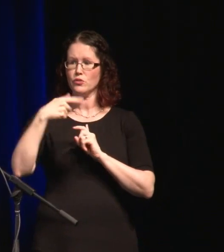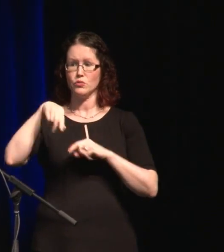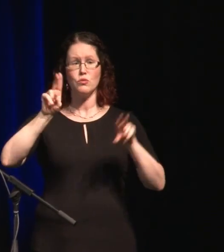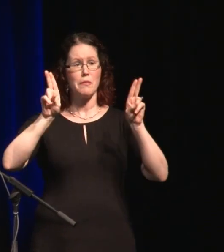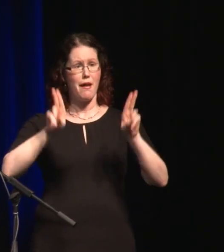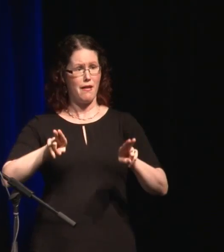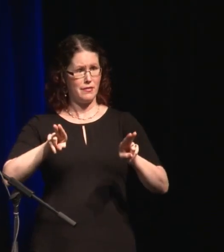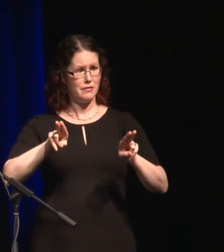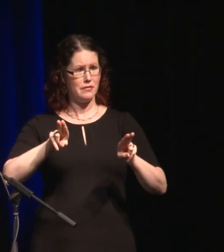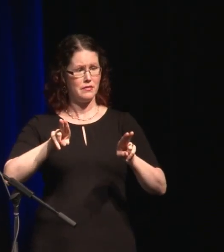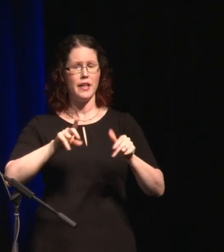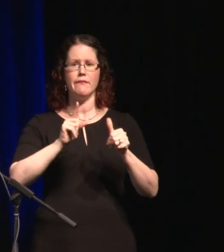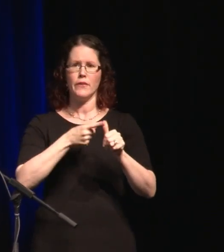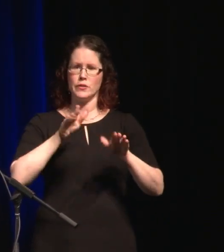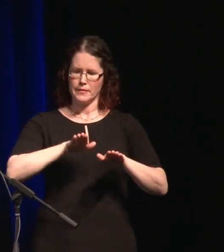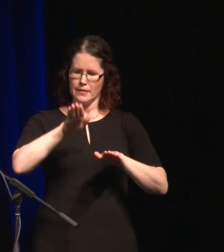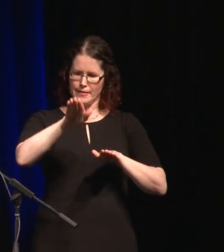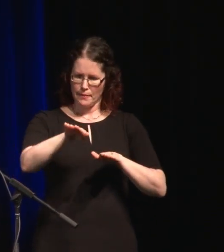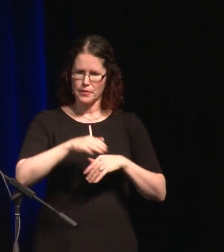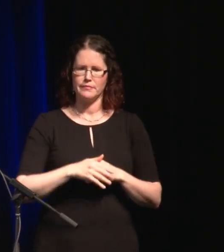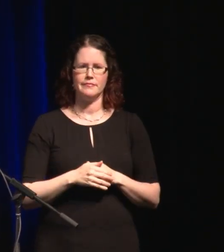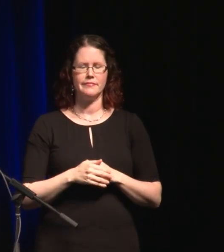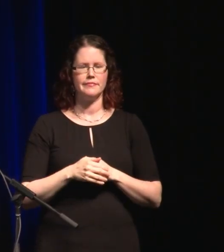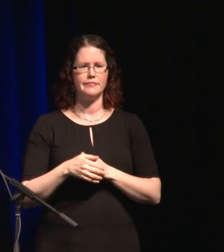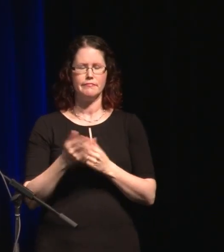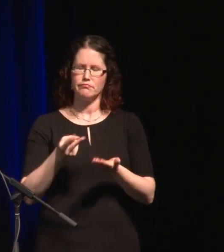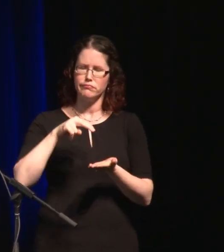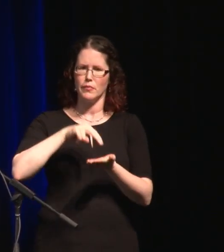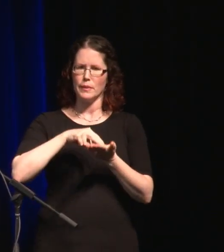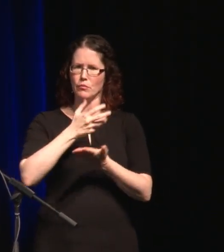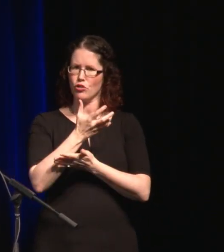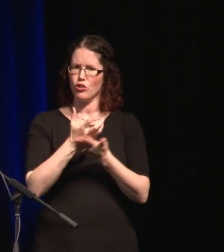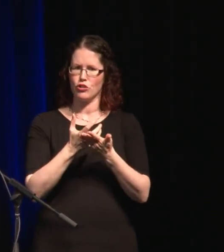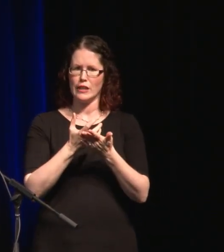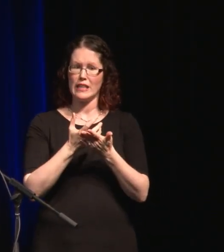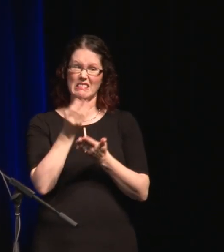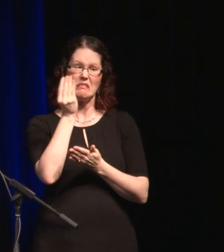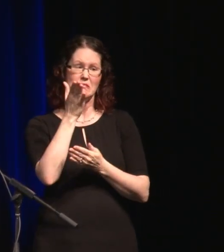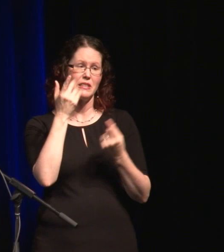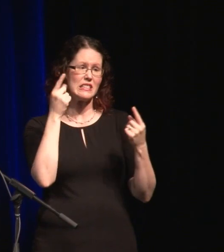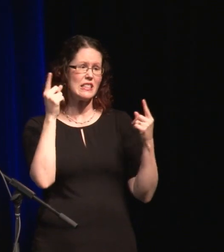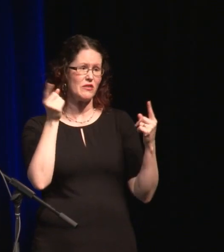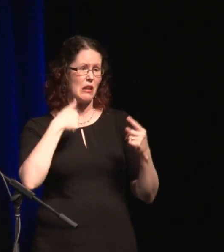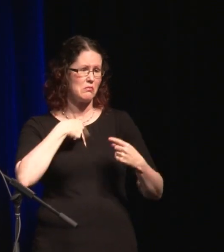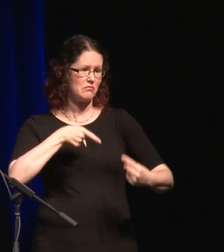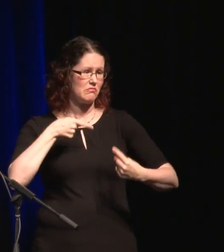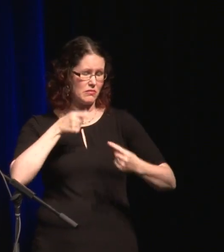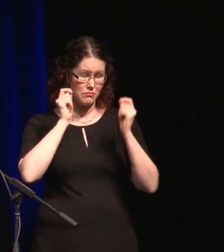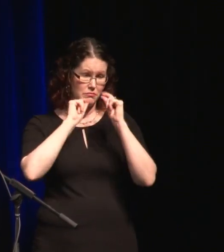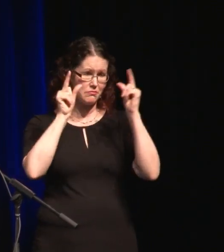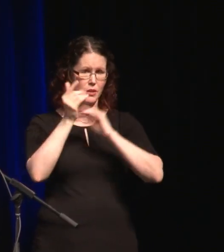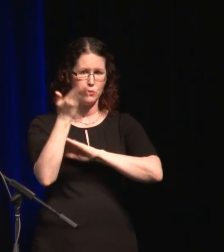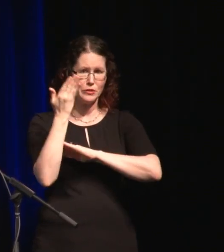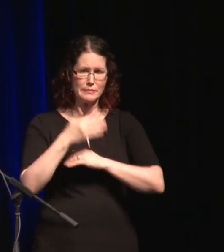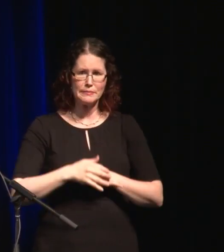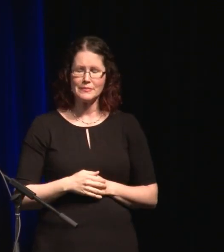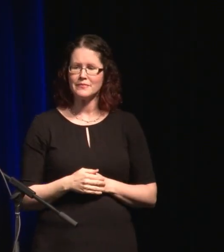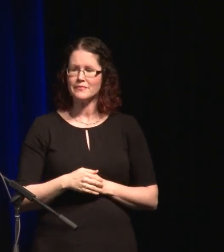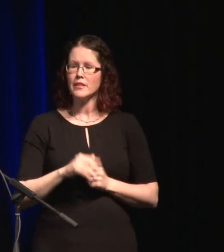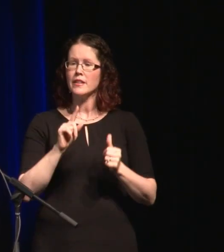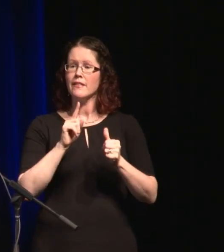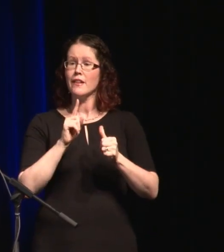step, and you got up early. And if you're like me, that's an accomplishment. You walked in that first day